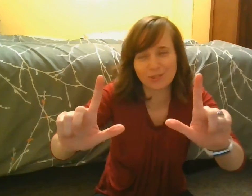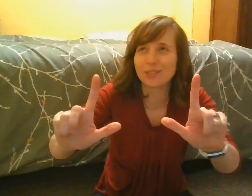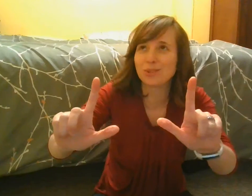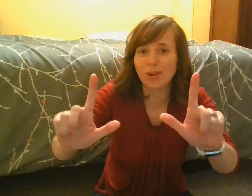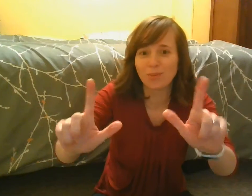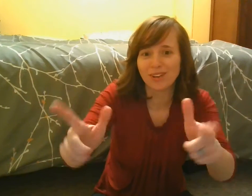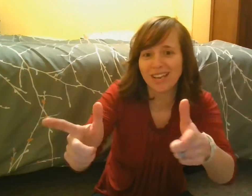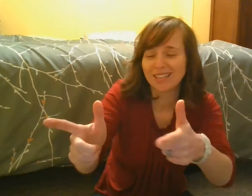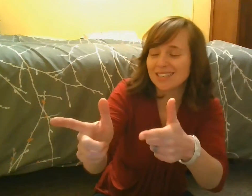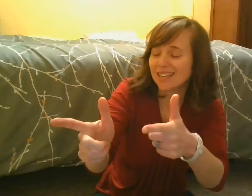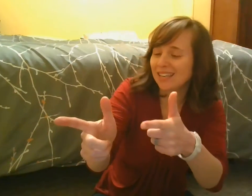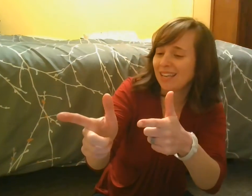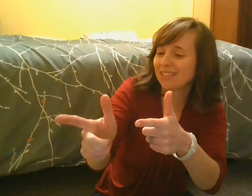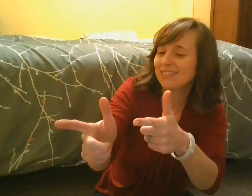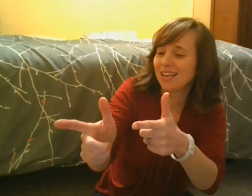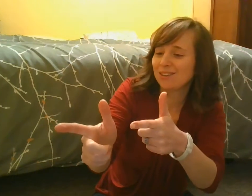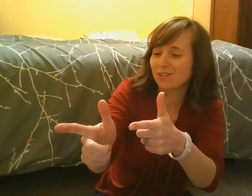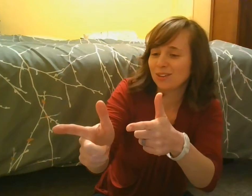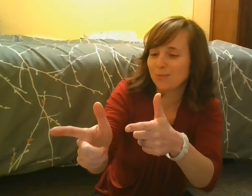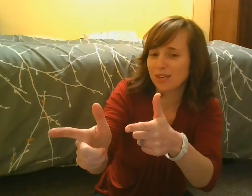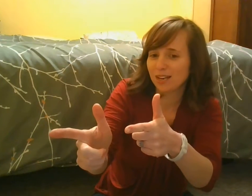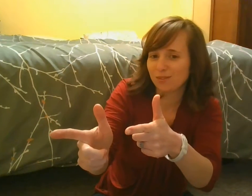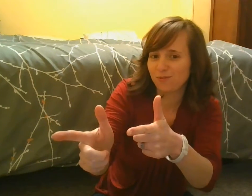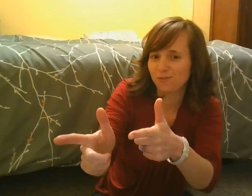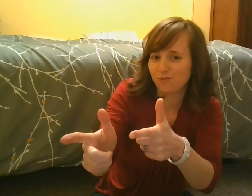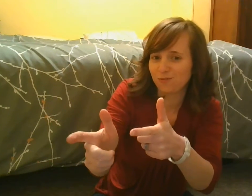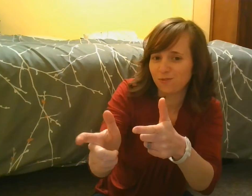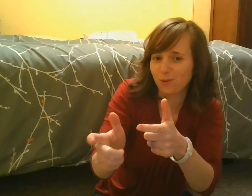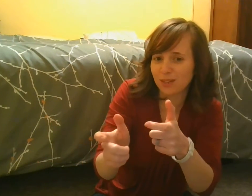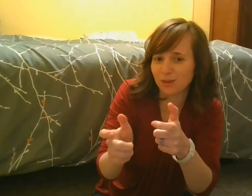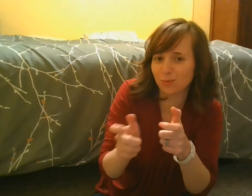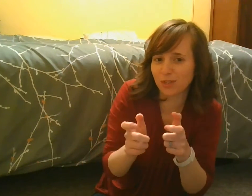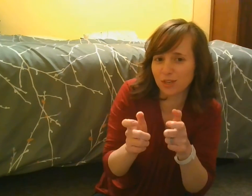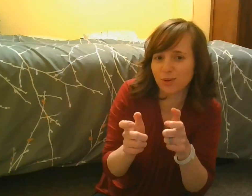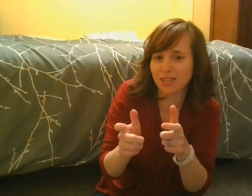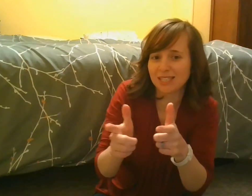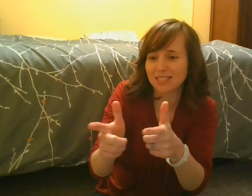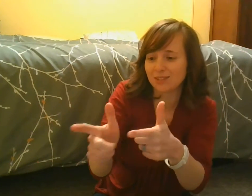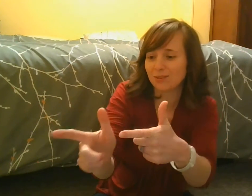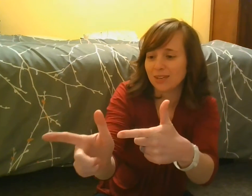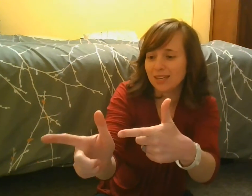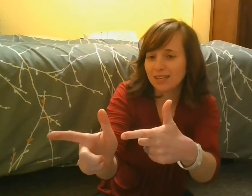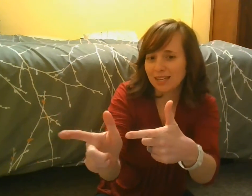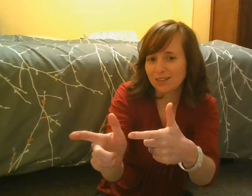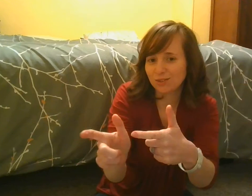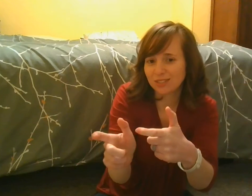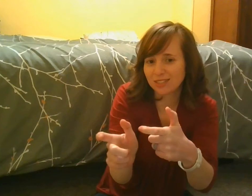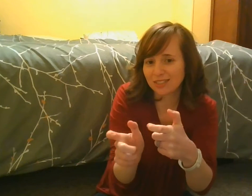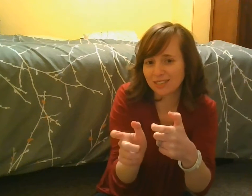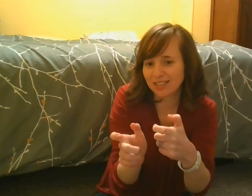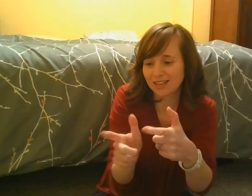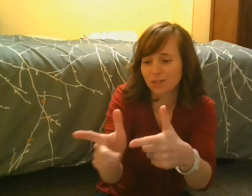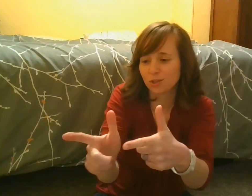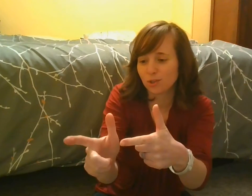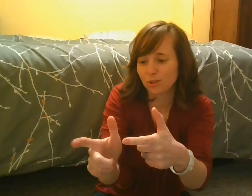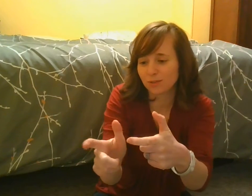the 21 hands, and you're going to be kind of pulling it really quick into you. And you're just going to kind of curve, and you're